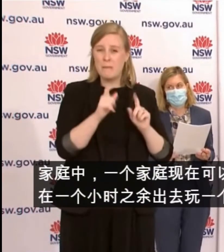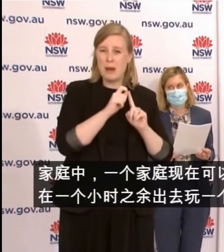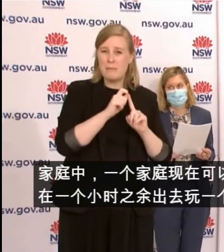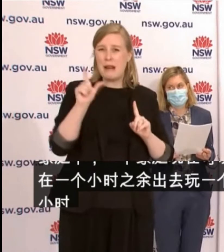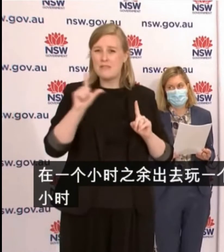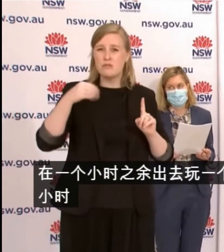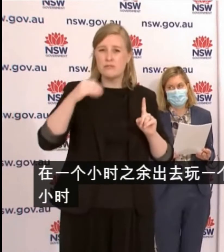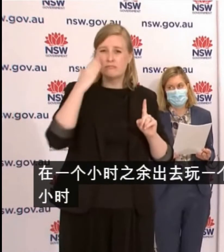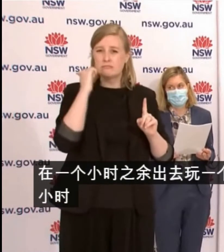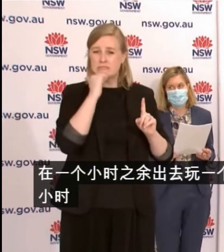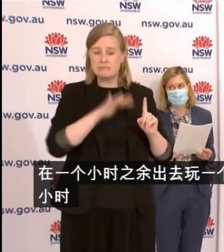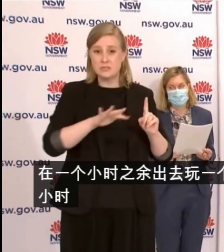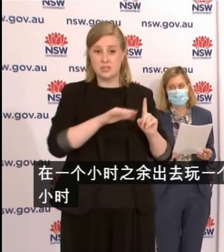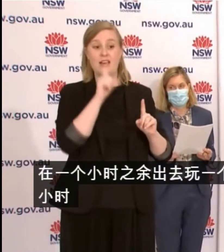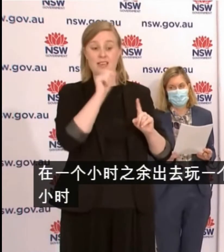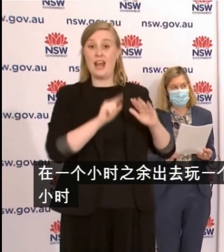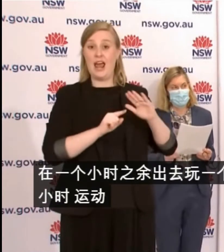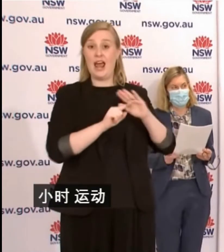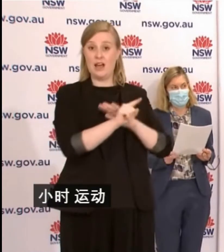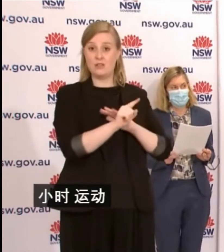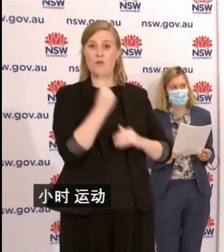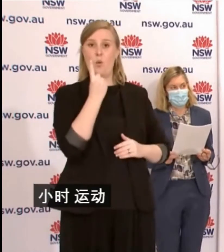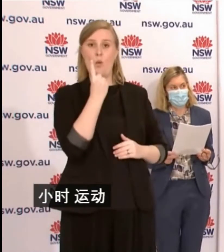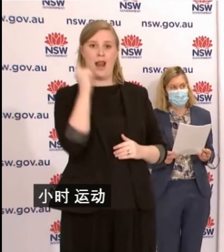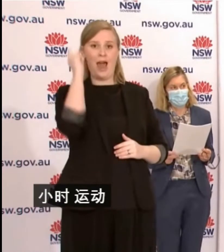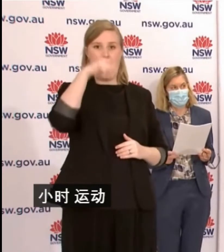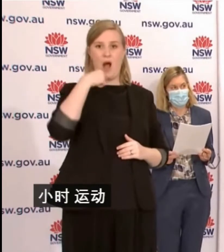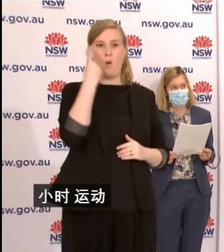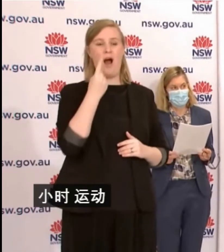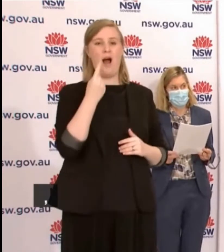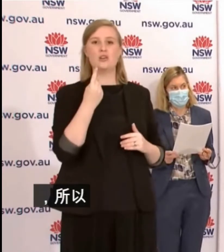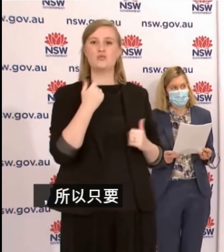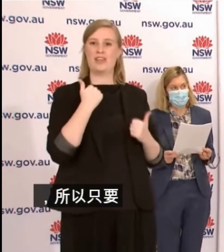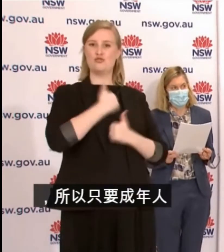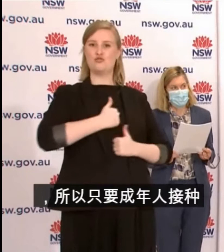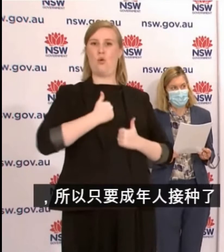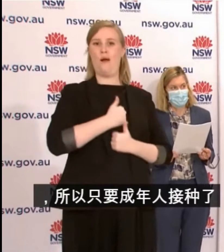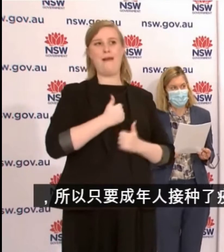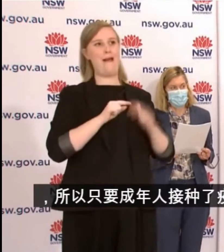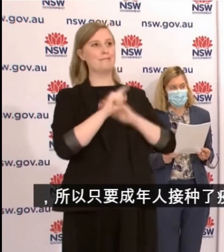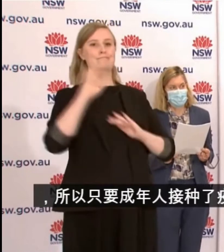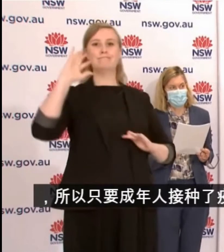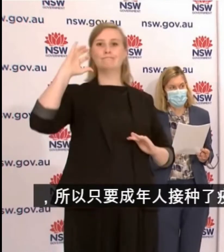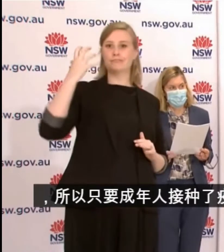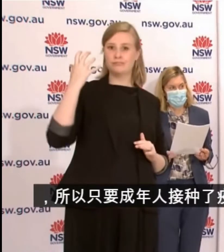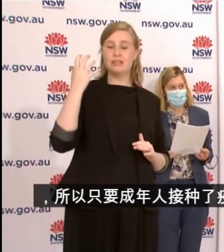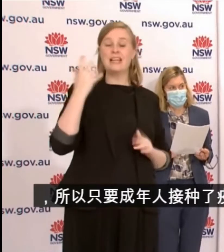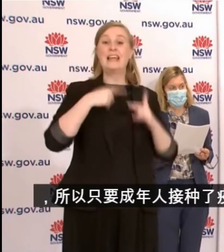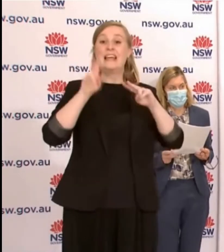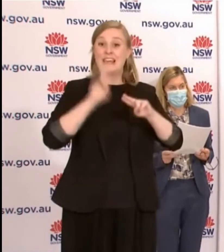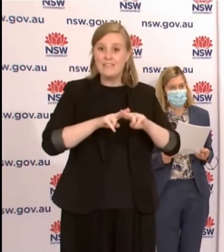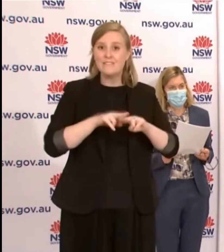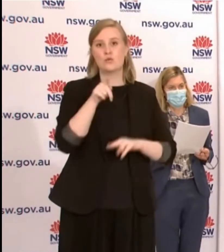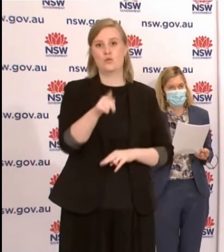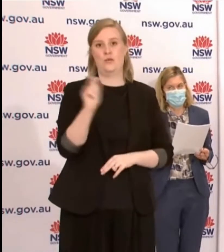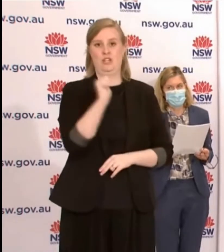recreation on top of the hour of exercise. So a family will be able to sit in a park so long as the adults are vaccinated, and that is key.